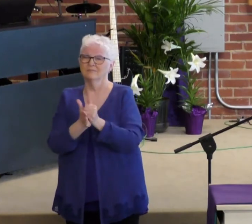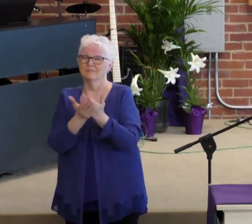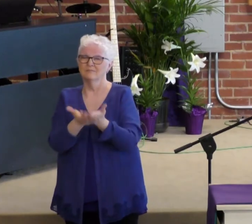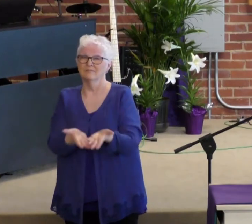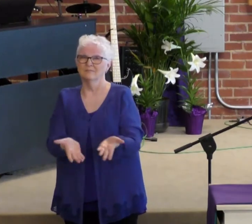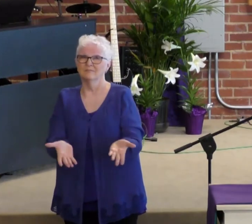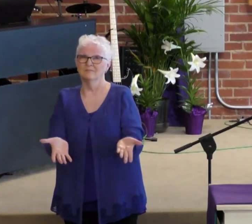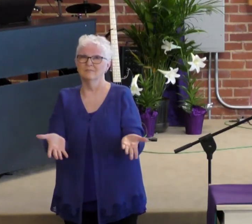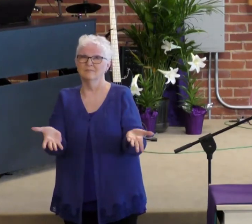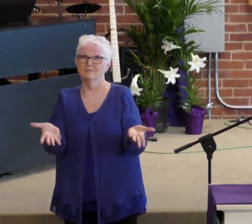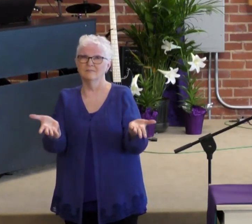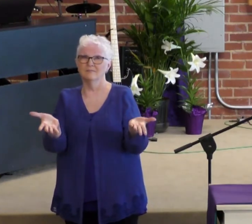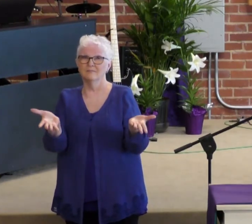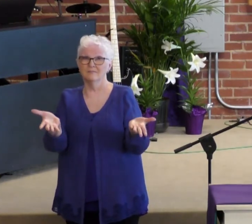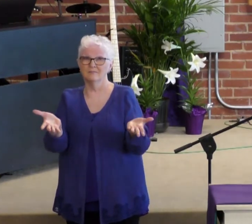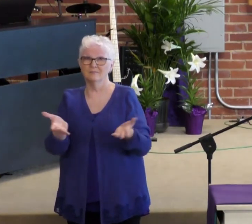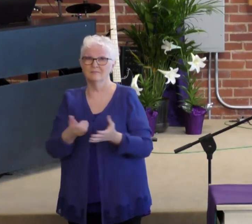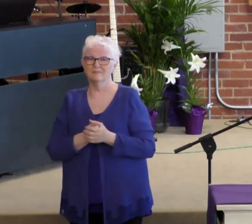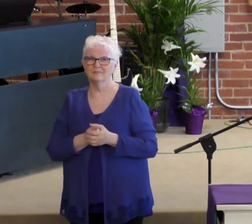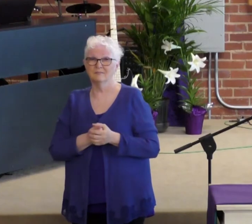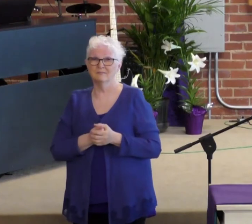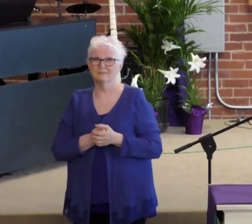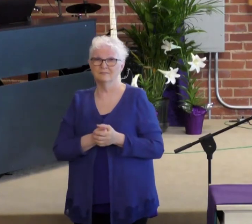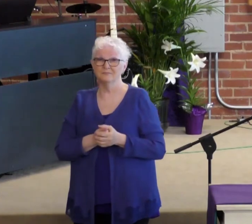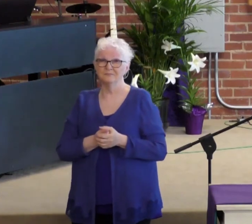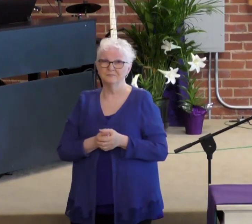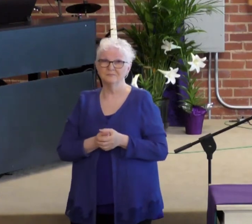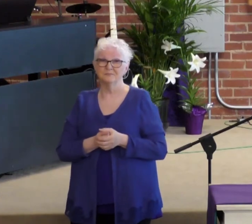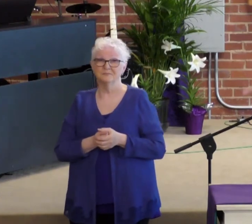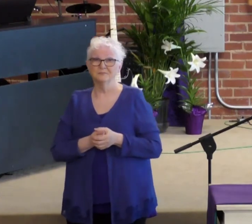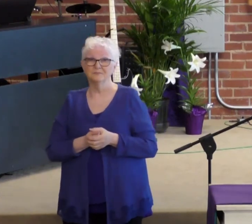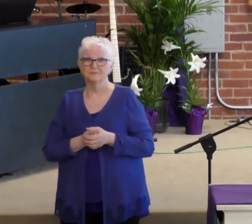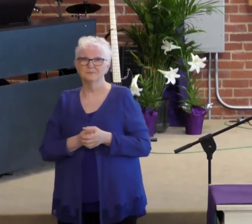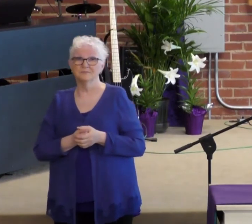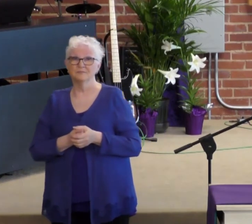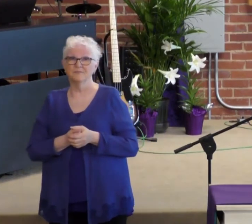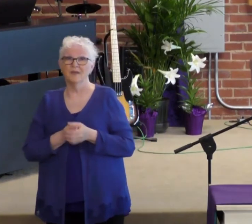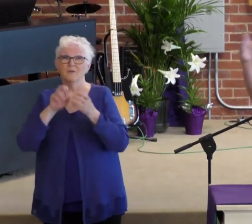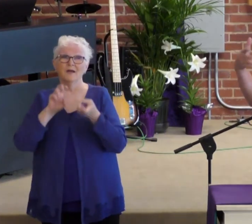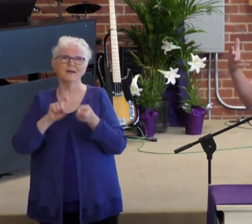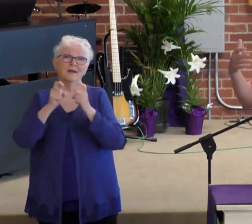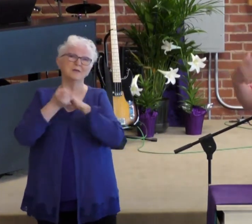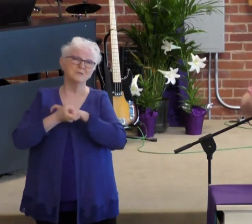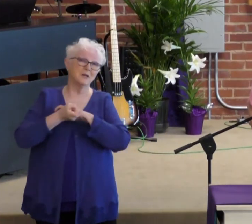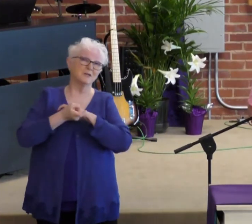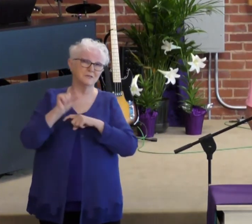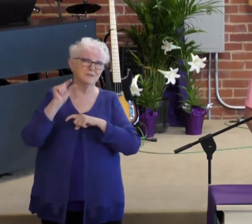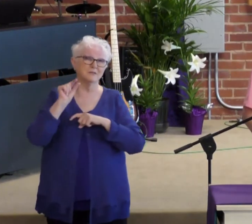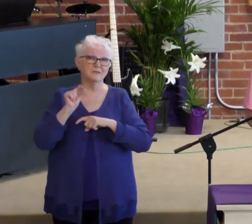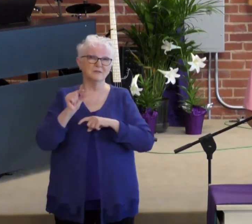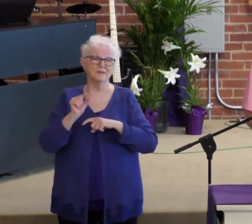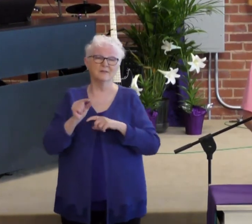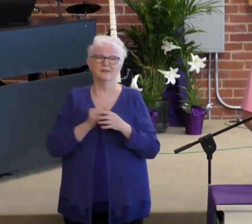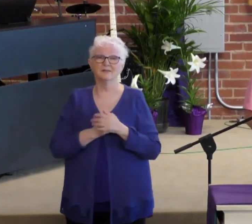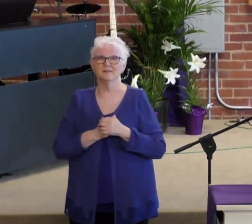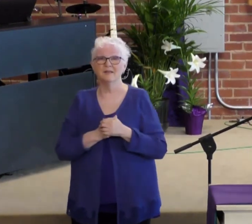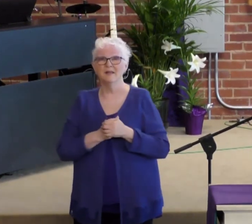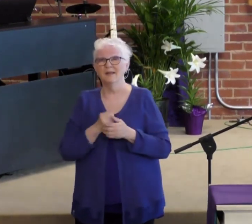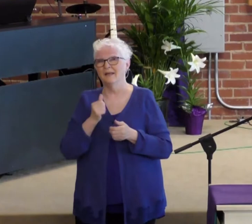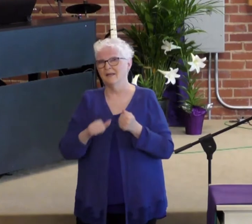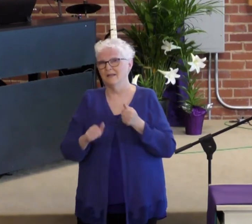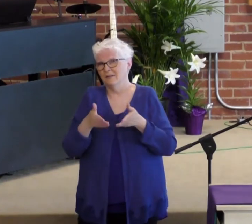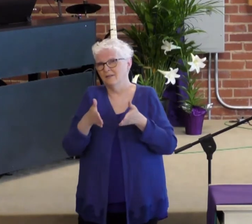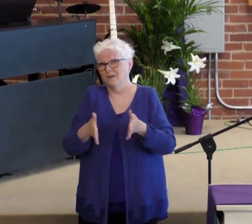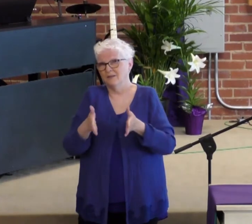his hand. Well, I kind of reversed it around, but it rhymes, and any way you sing it,